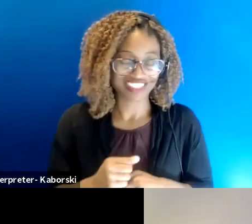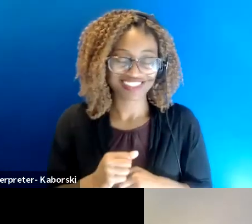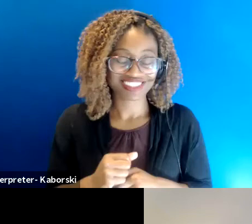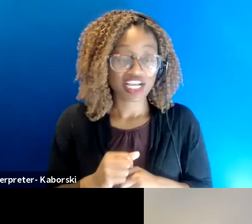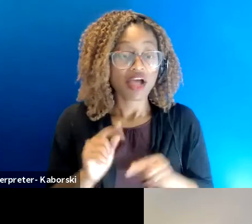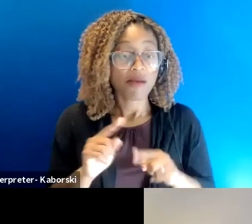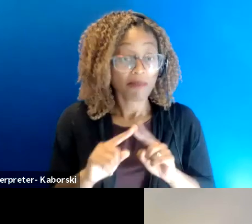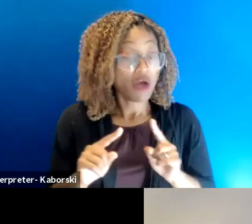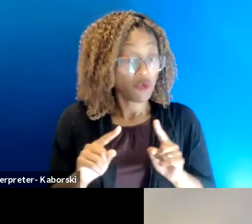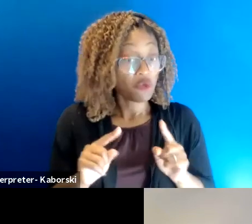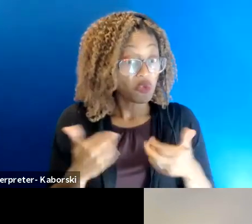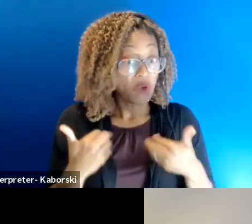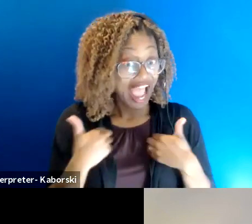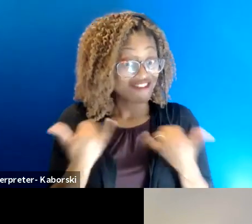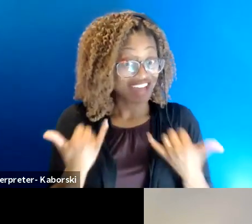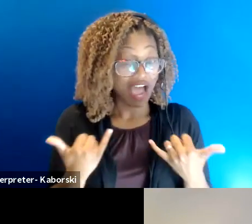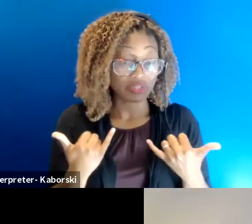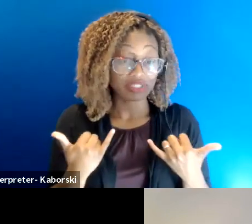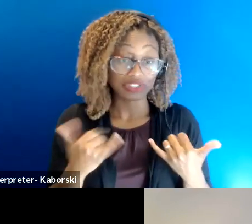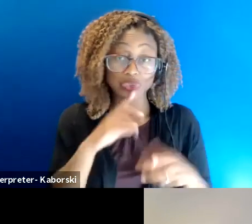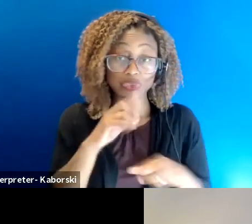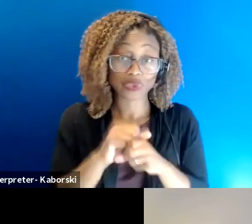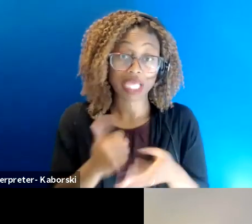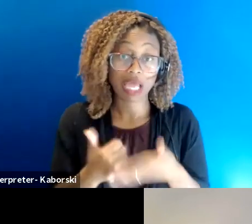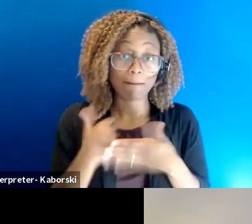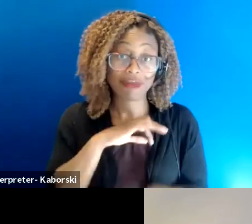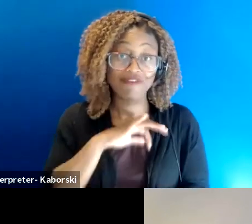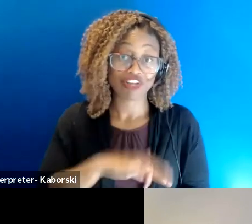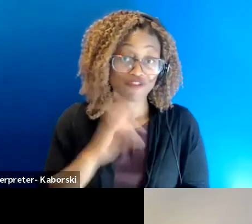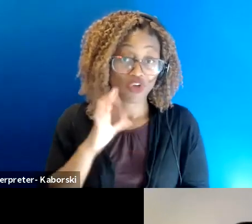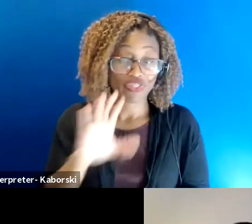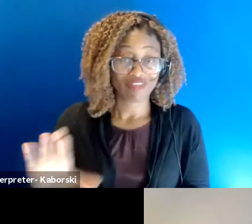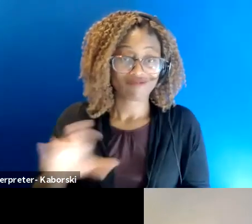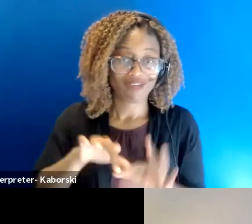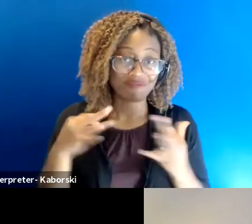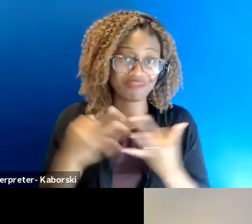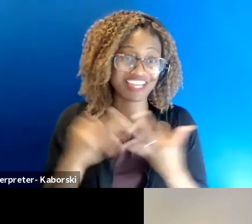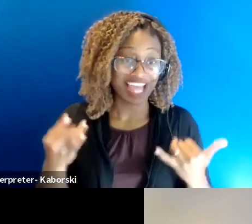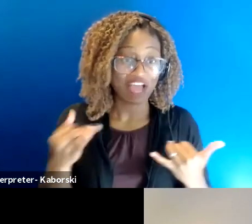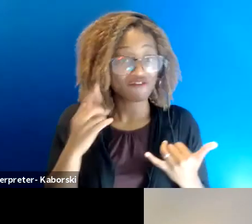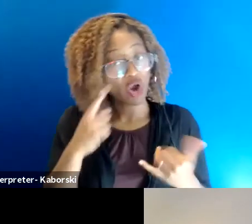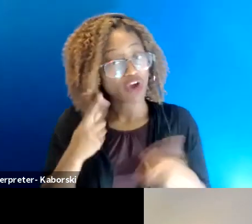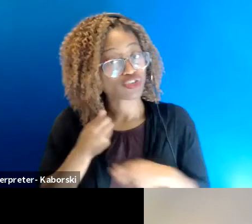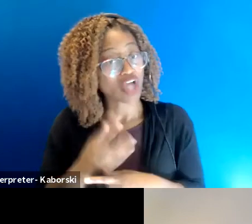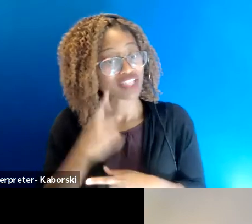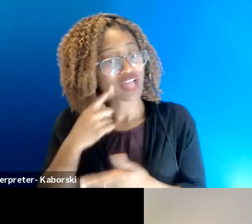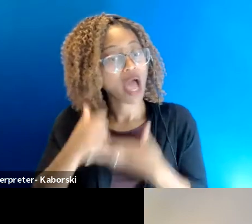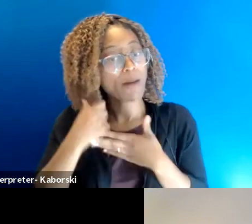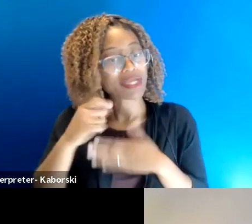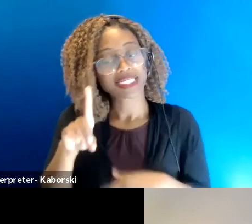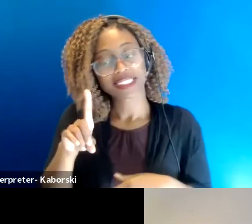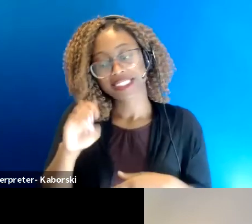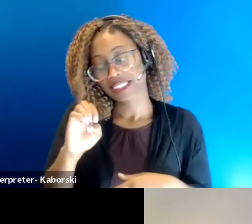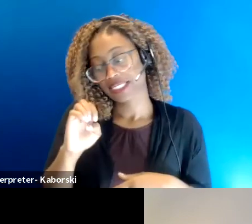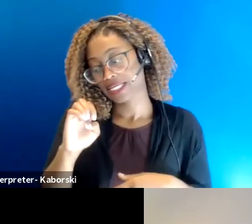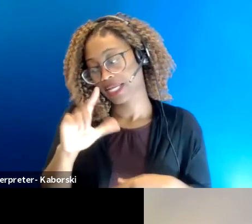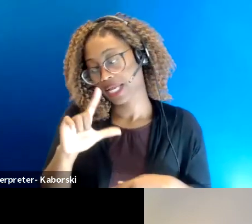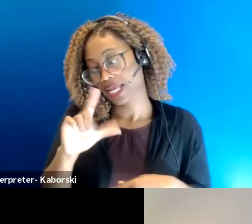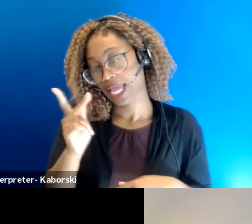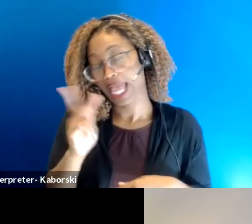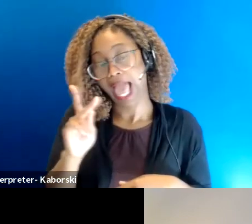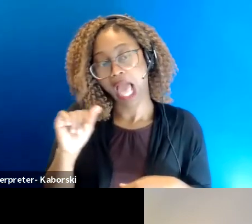it's been very beneficial to our cause because it happened in DeKalb County, which is in